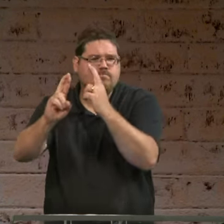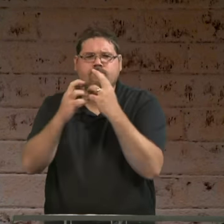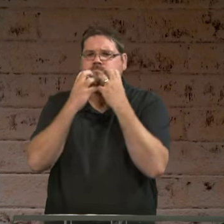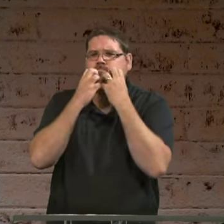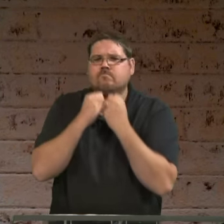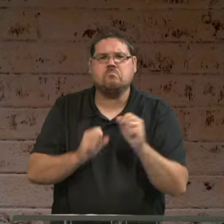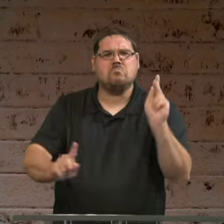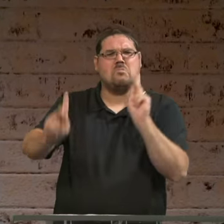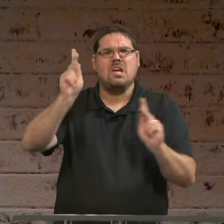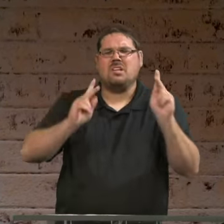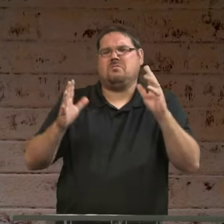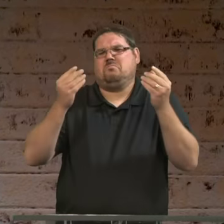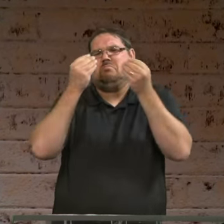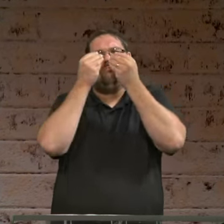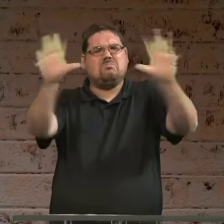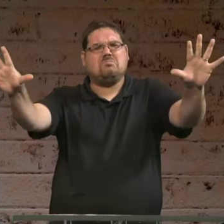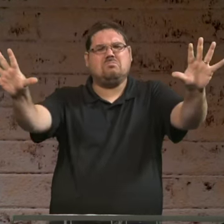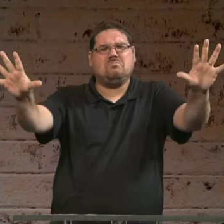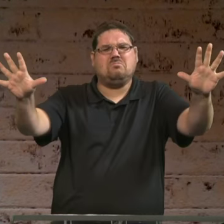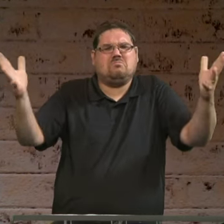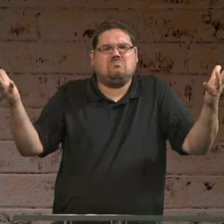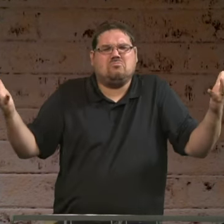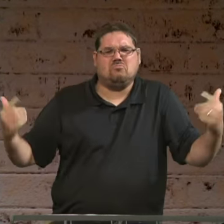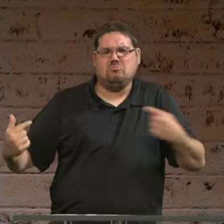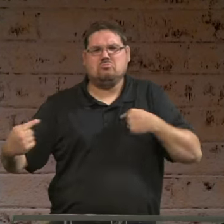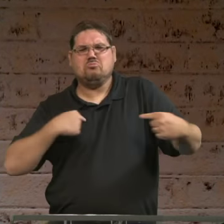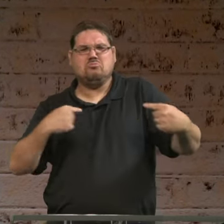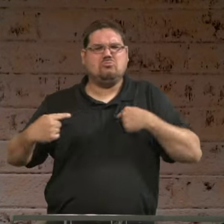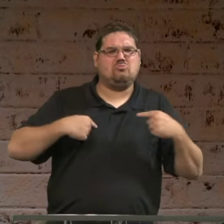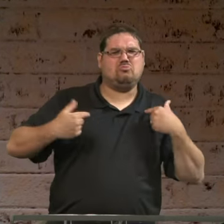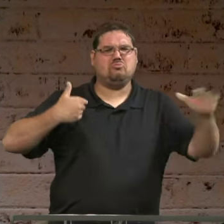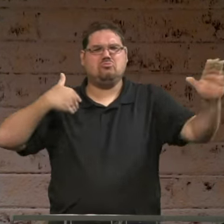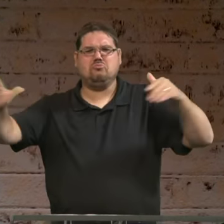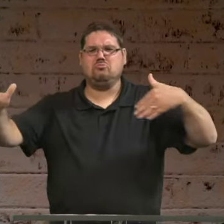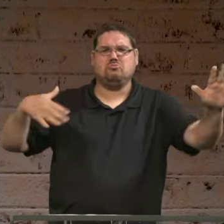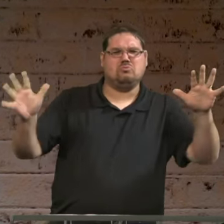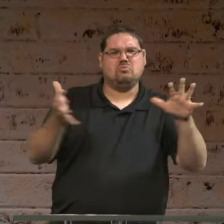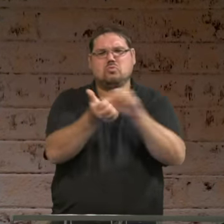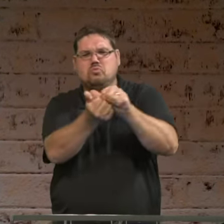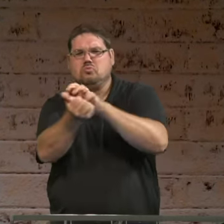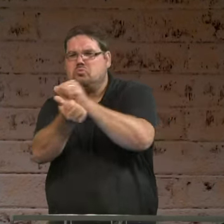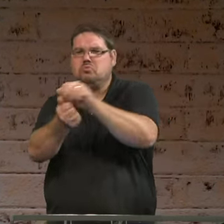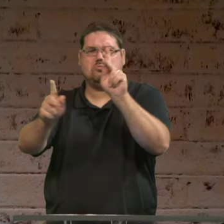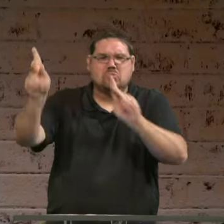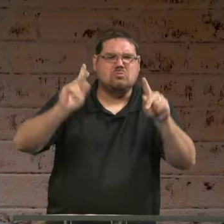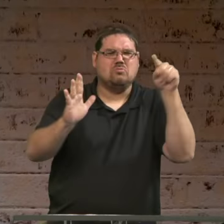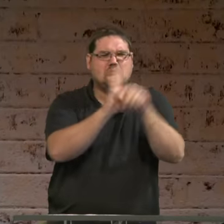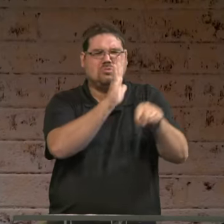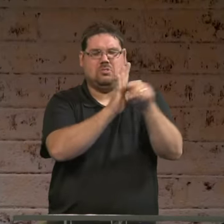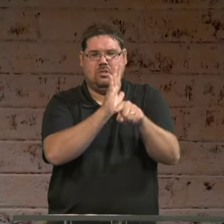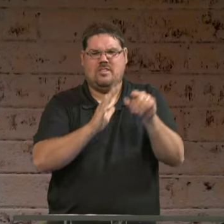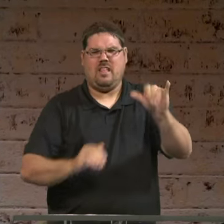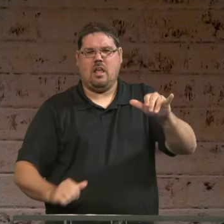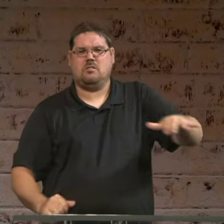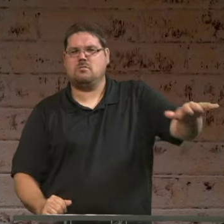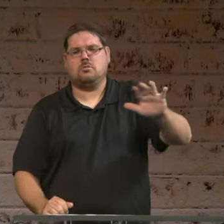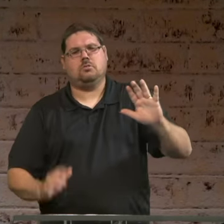care about doing right or respecting or cherishing people. They just don't care at all. They're interested in themselves. They're out to destroy and even